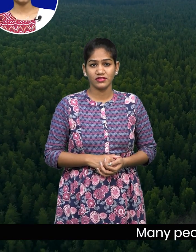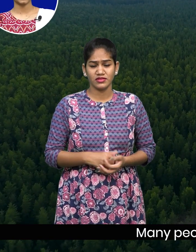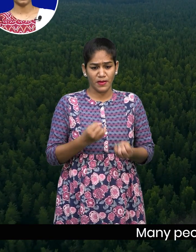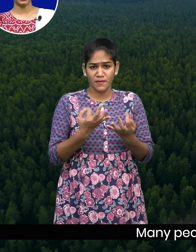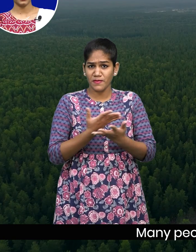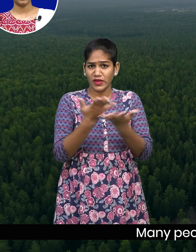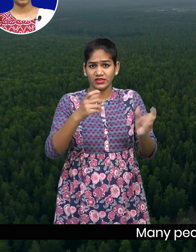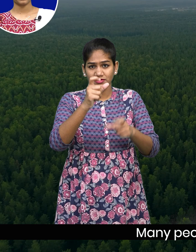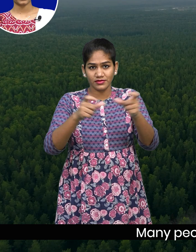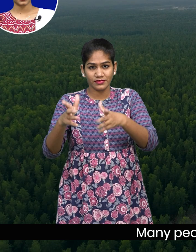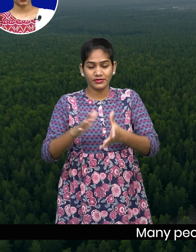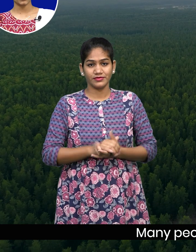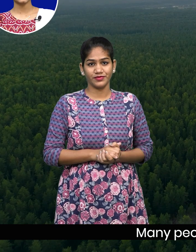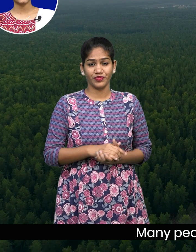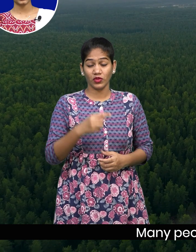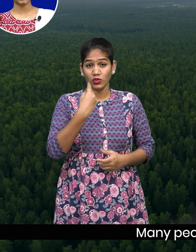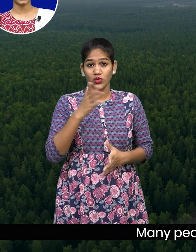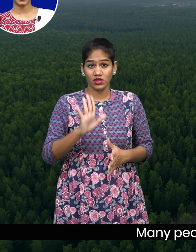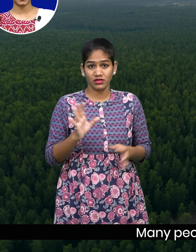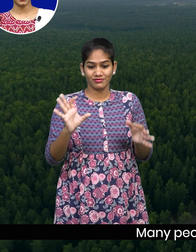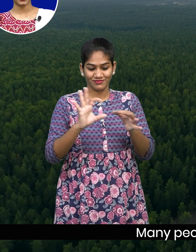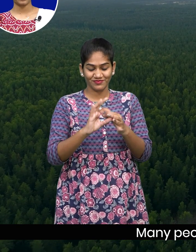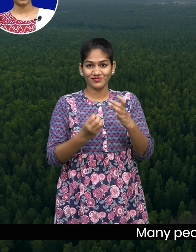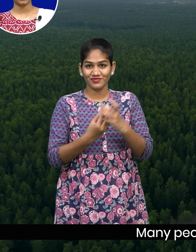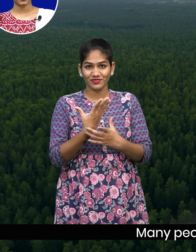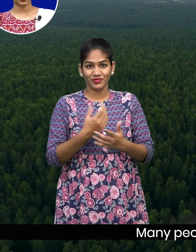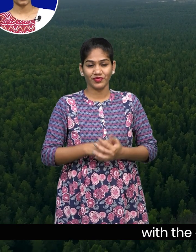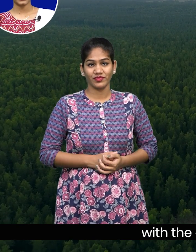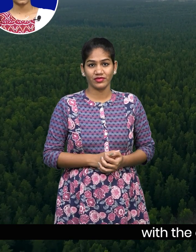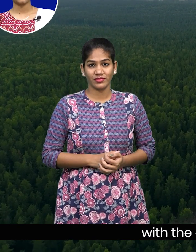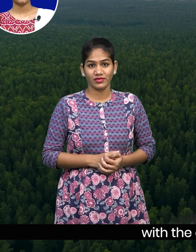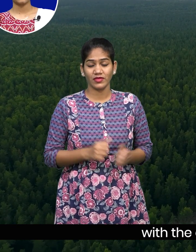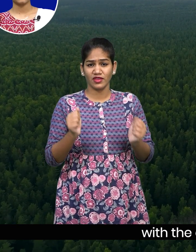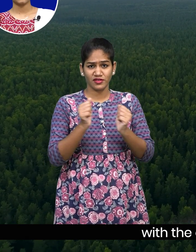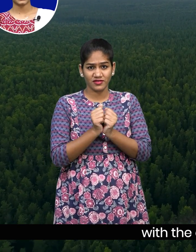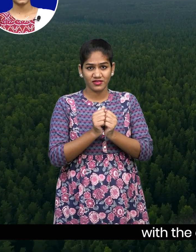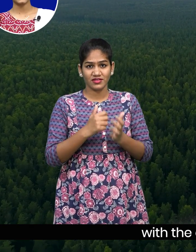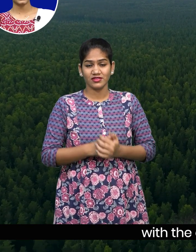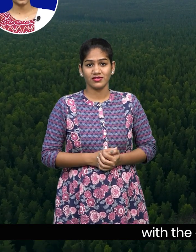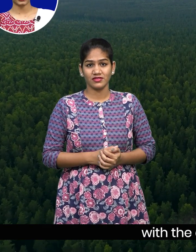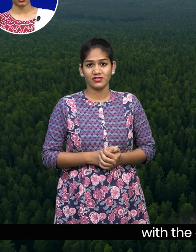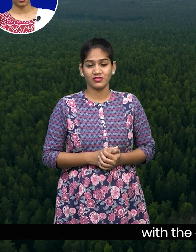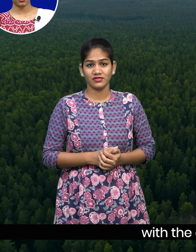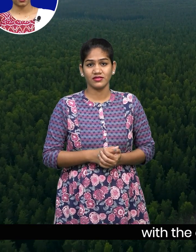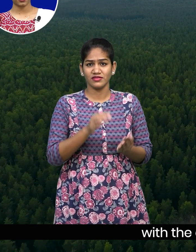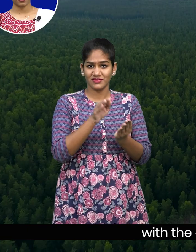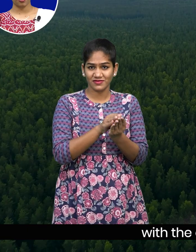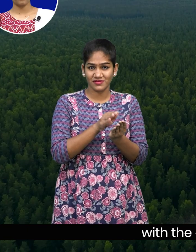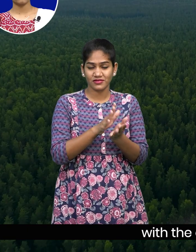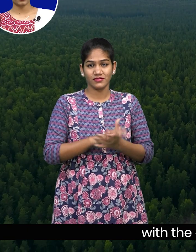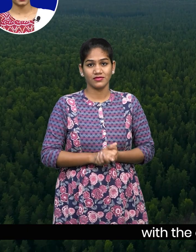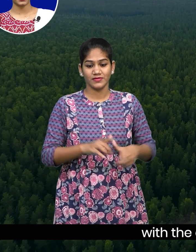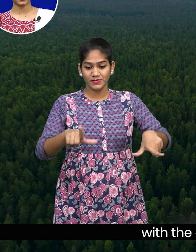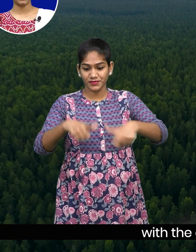Many people who are associated with the conservation